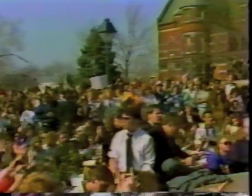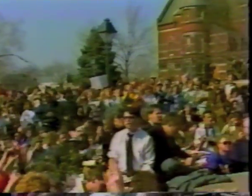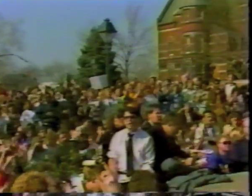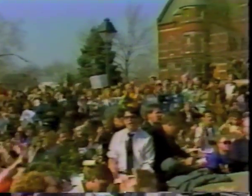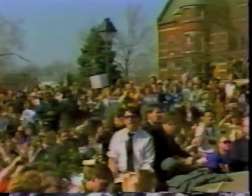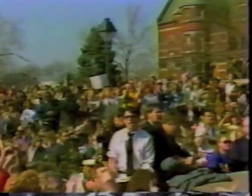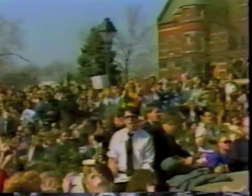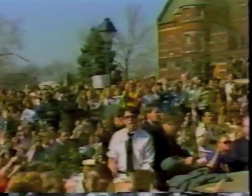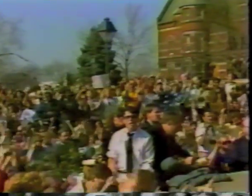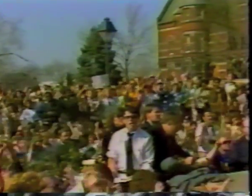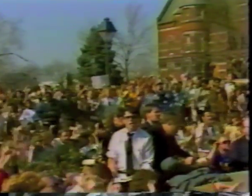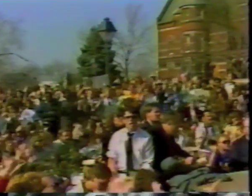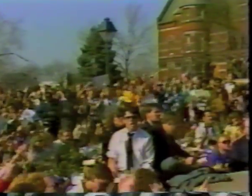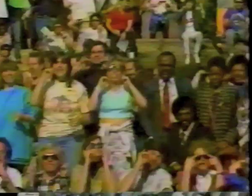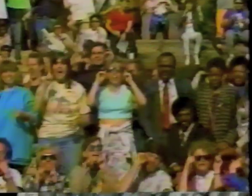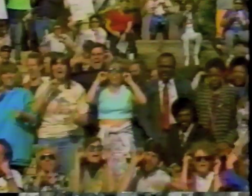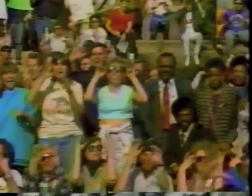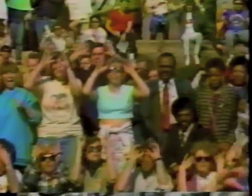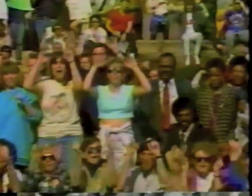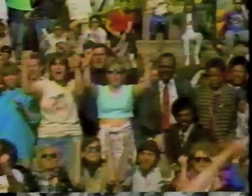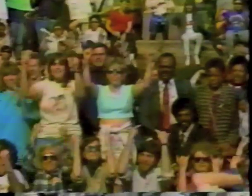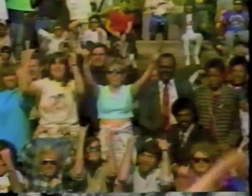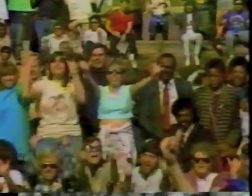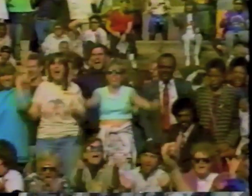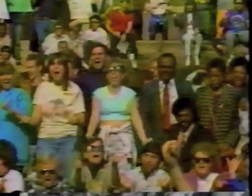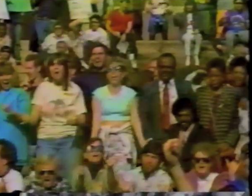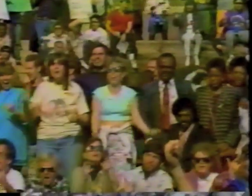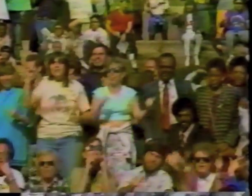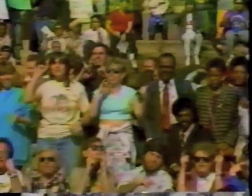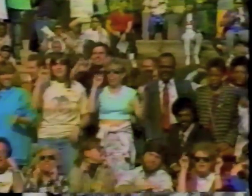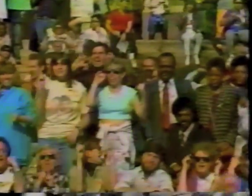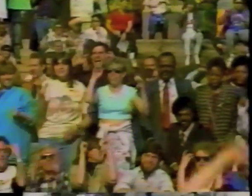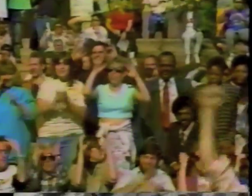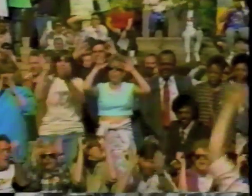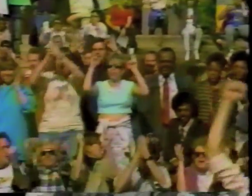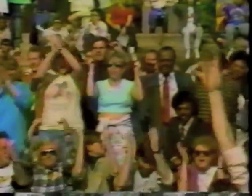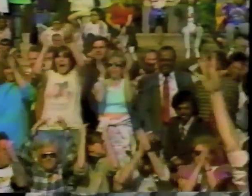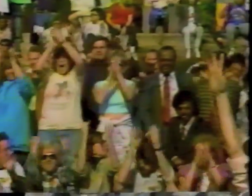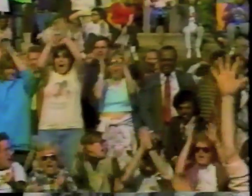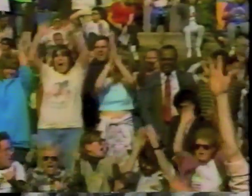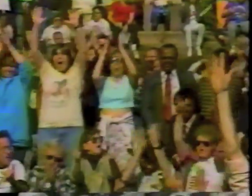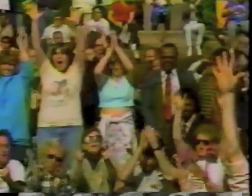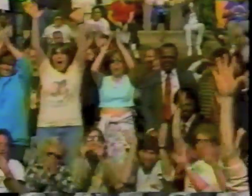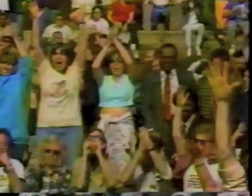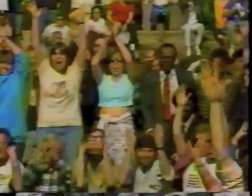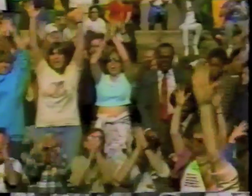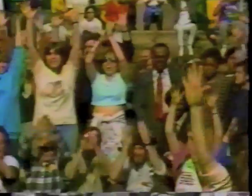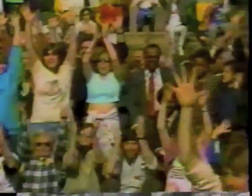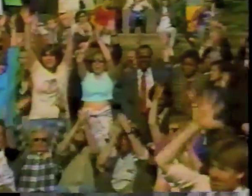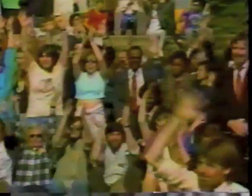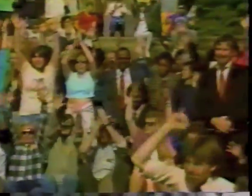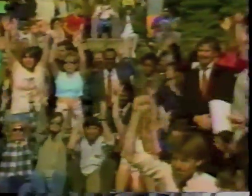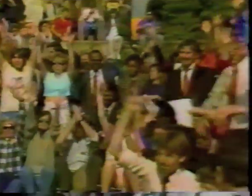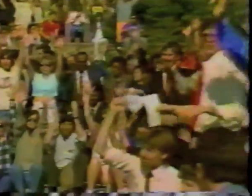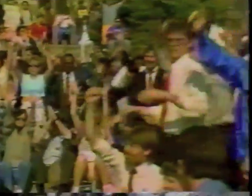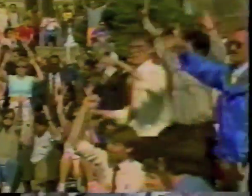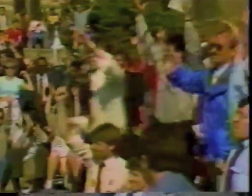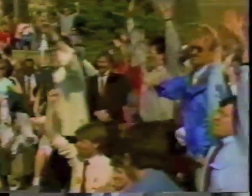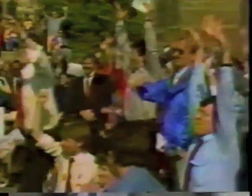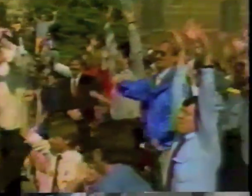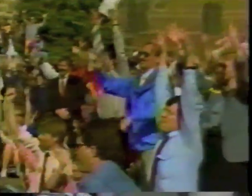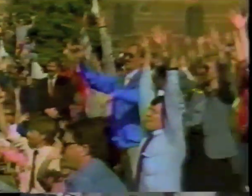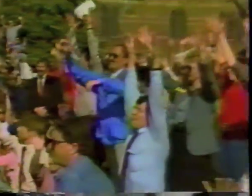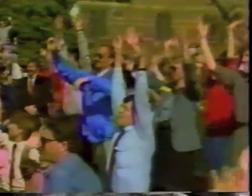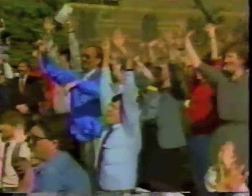a hearing university president. There has been protest. Today, teachers and staff members were up front, joining the students